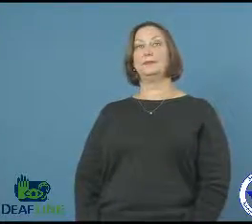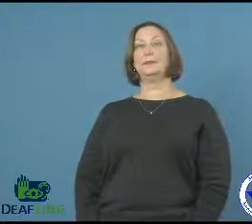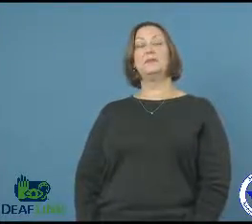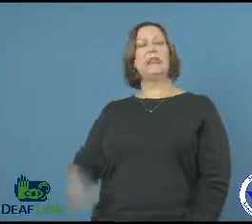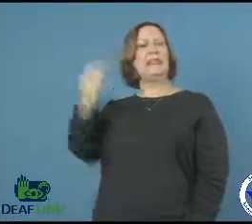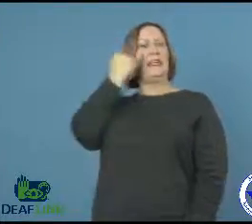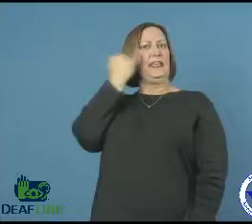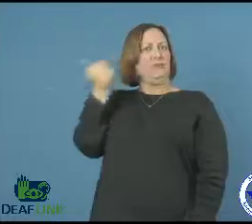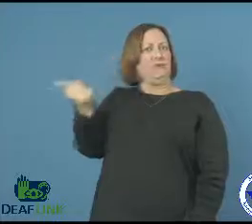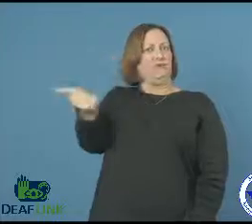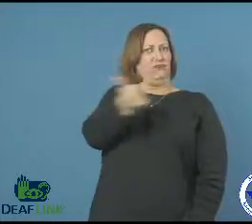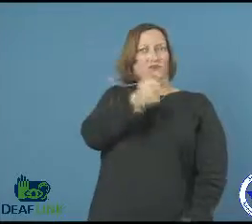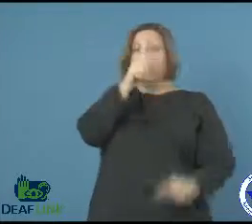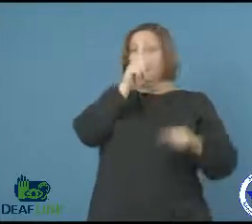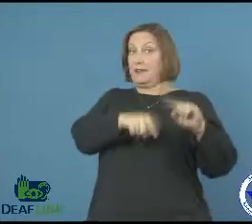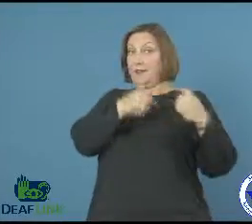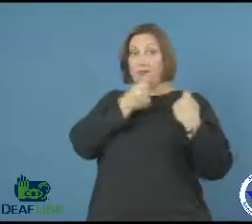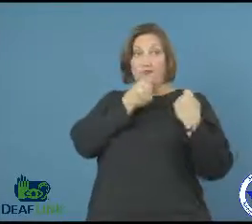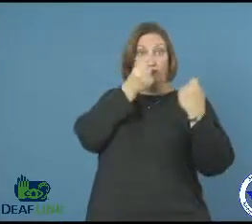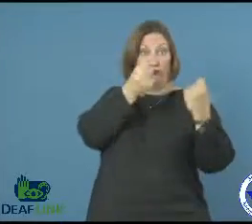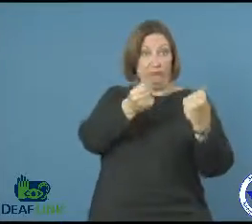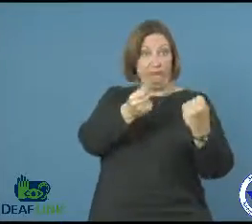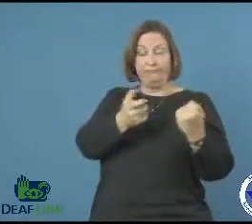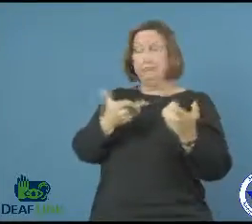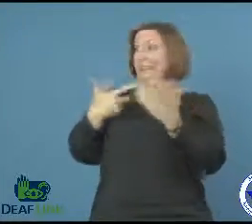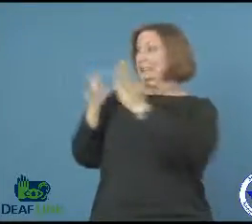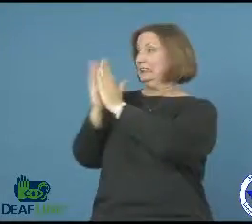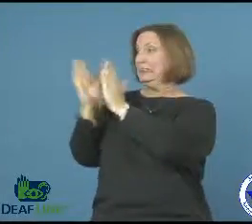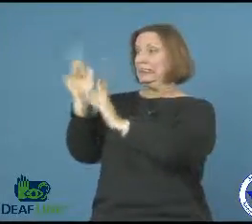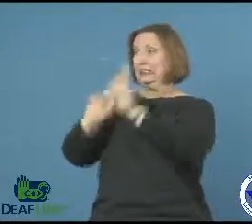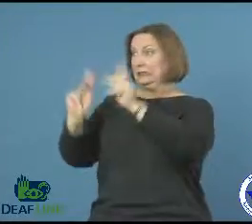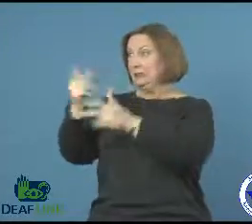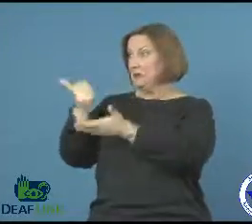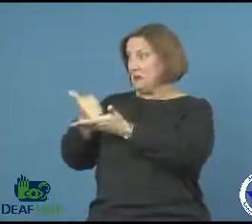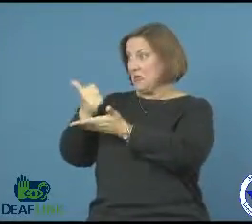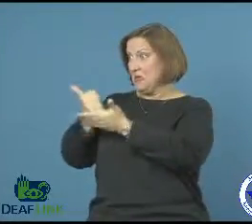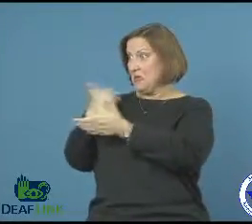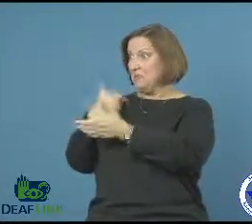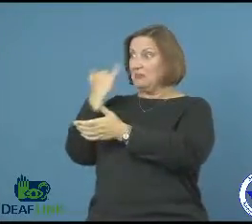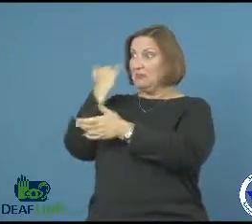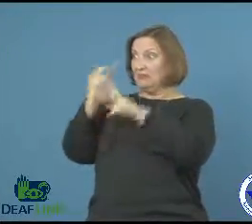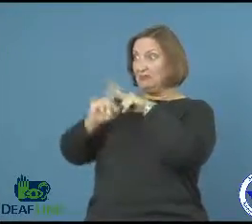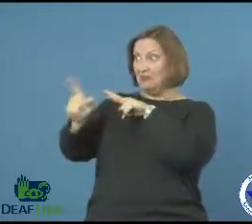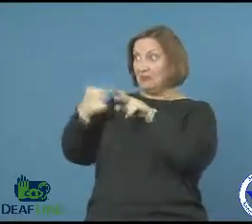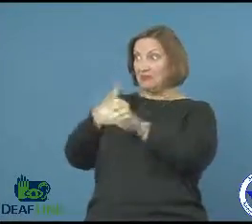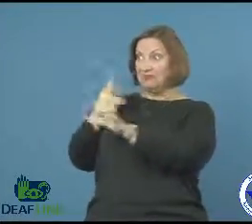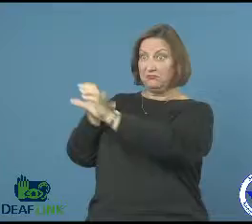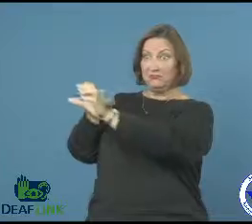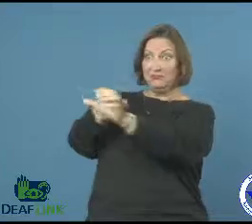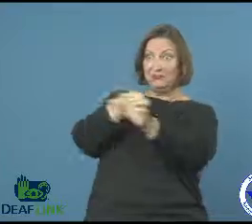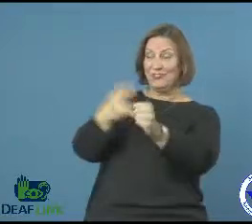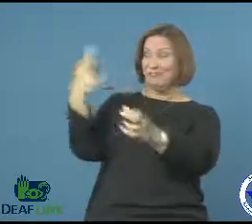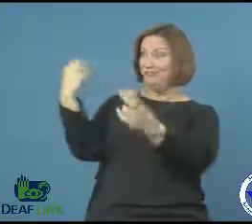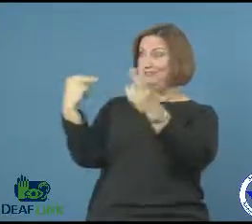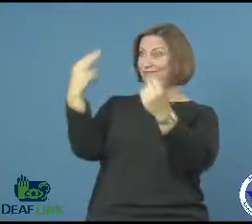If you cannot drive, and if you cannot make transportation arrangements with others to assist you in